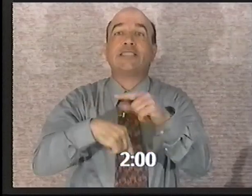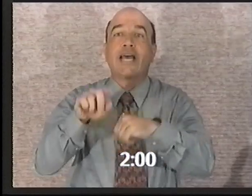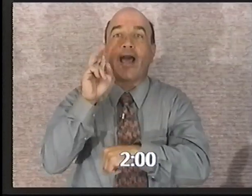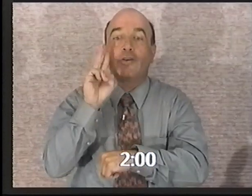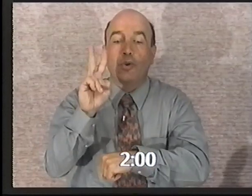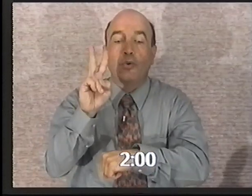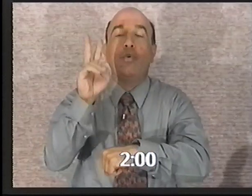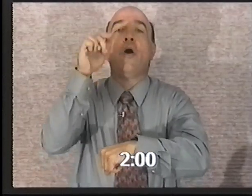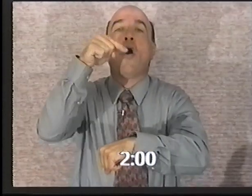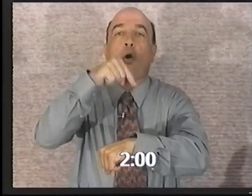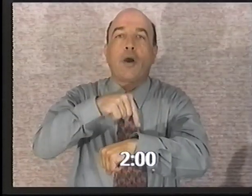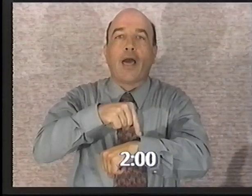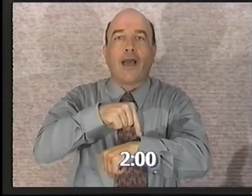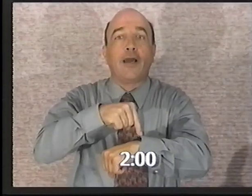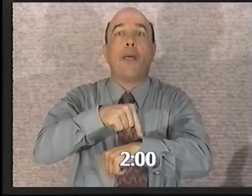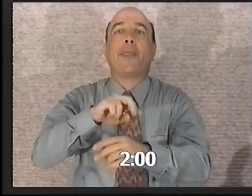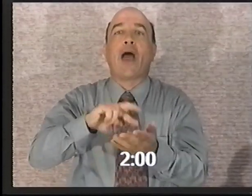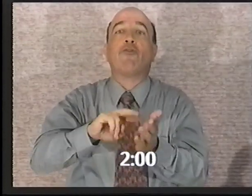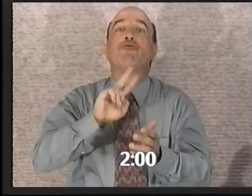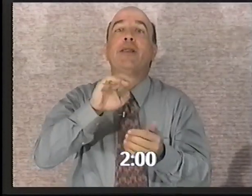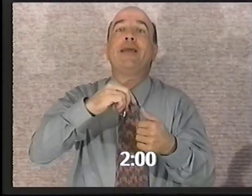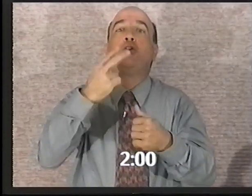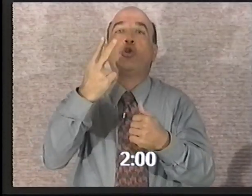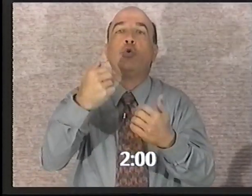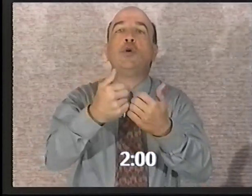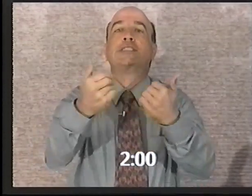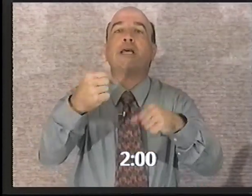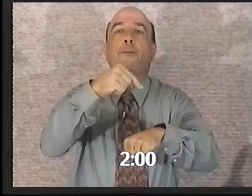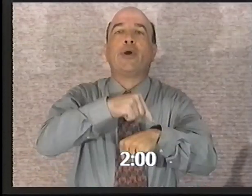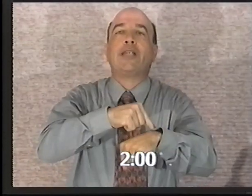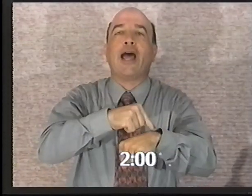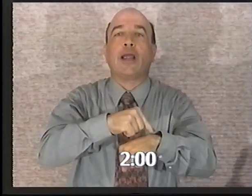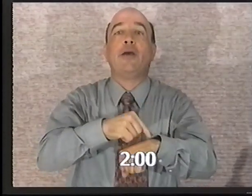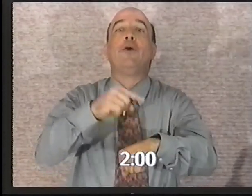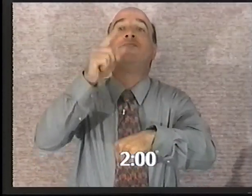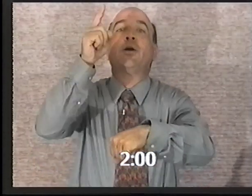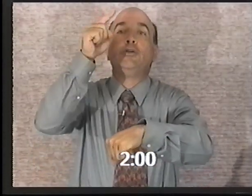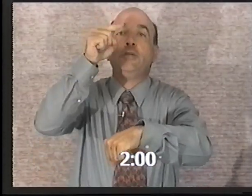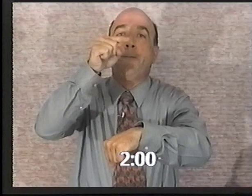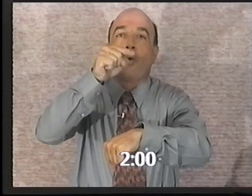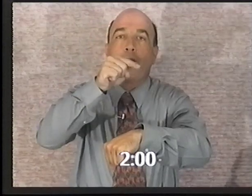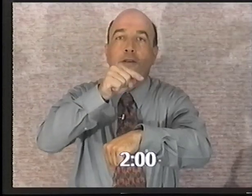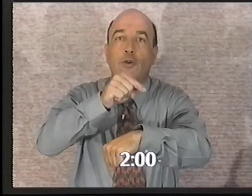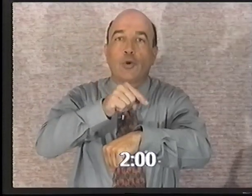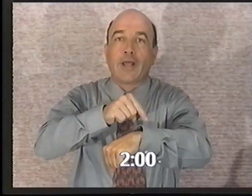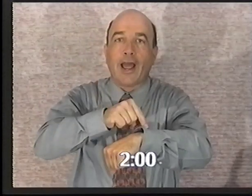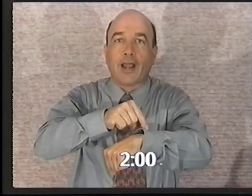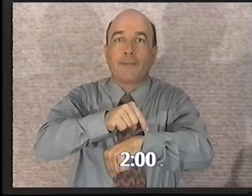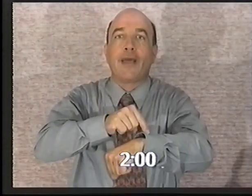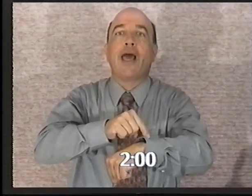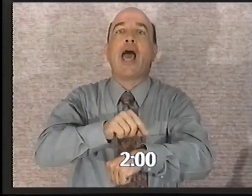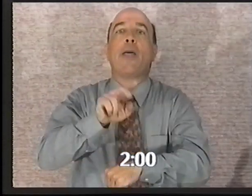sign 2 o'clock, that would really mean 2 separate times. First, you point to your time, and then